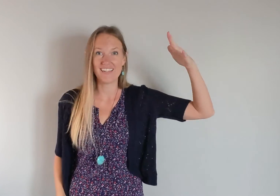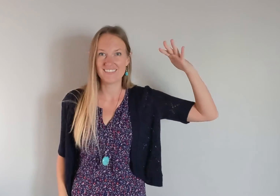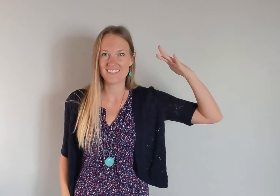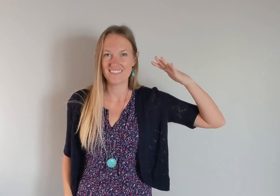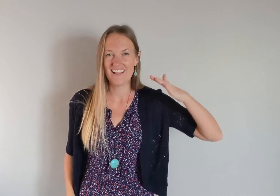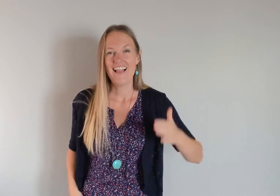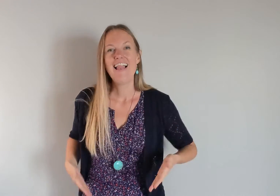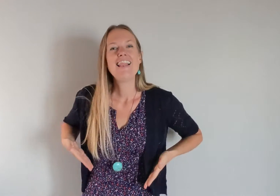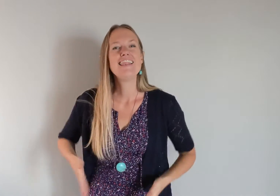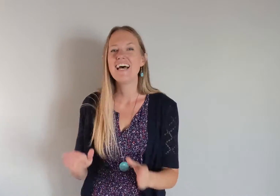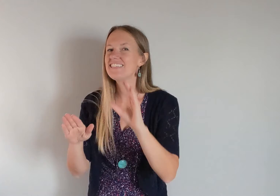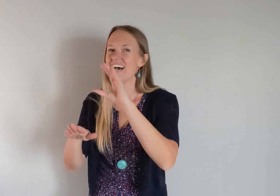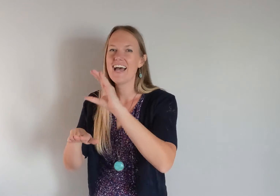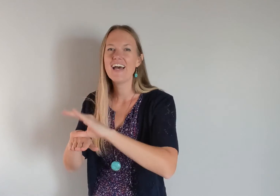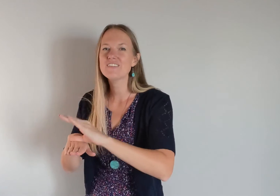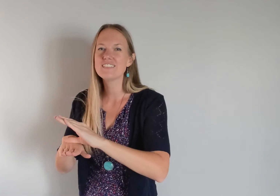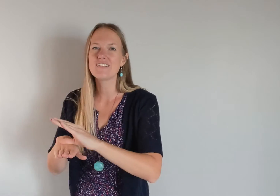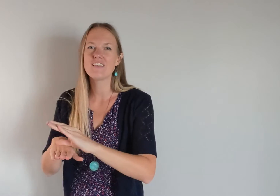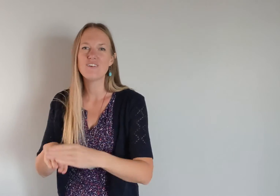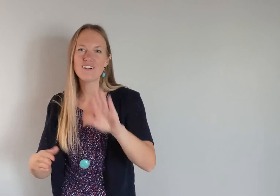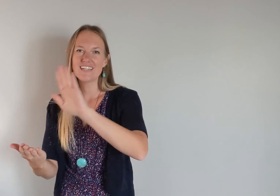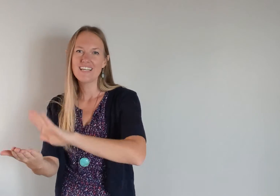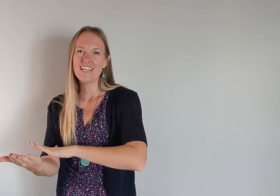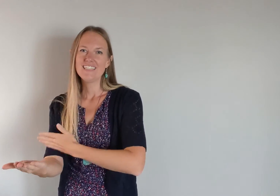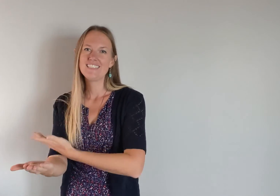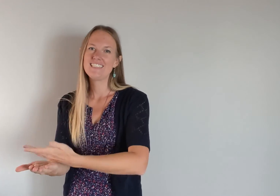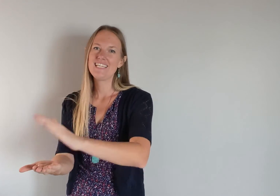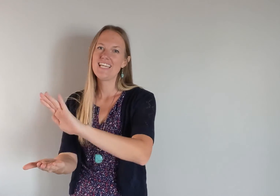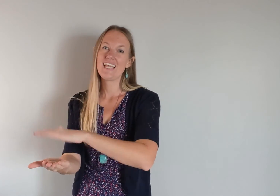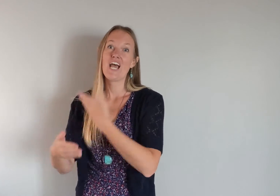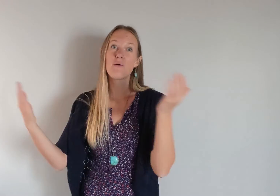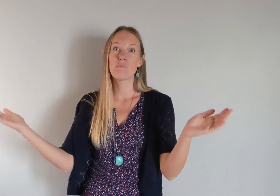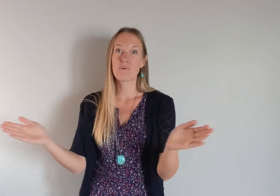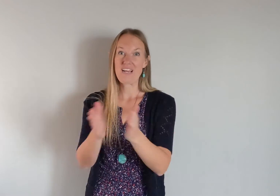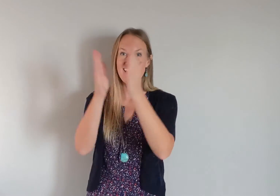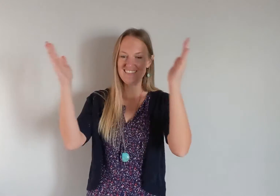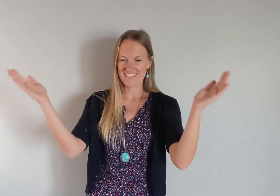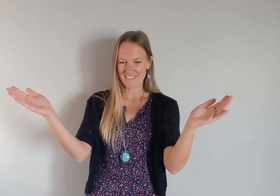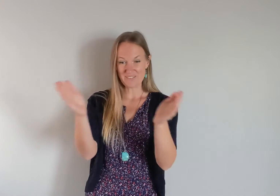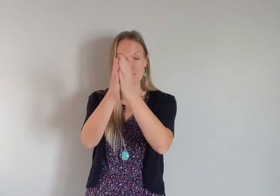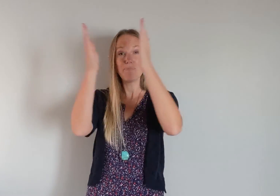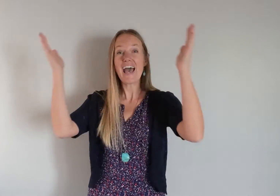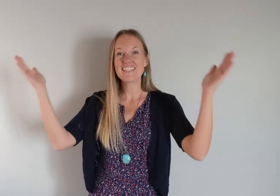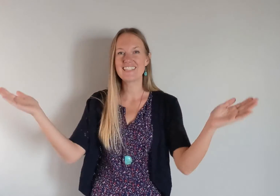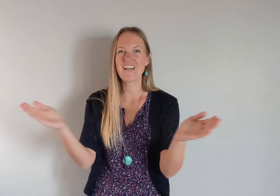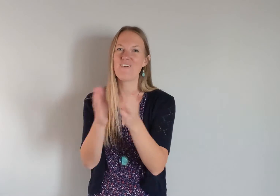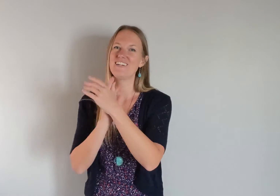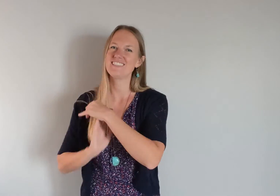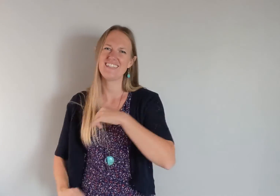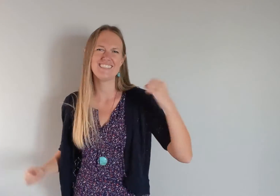grace. Let the house of the Lord sing praise. And then it goes back to that chorus, guys.